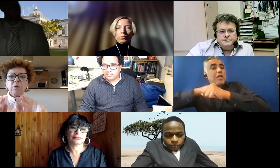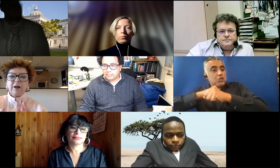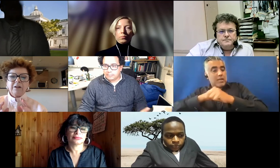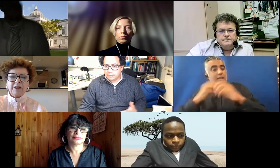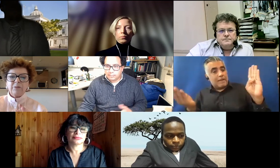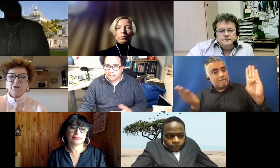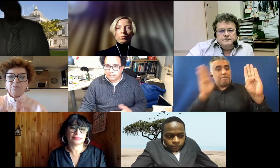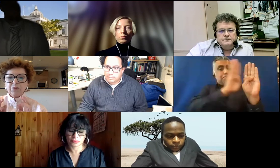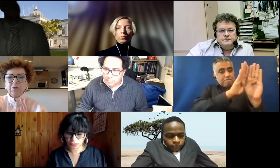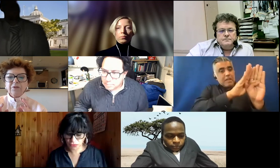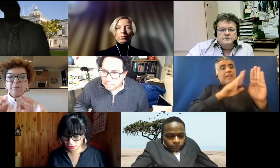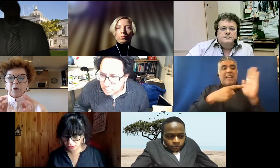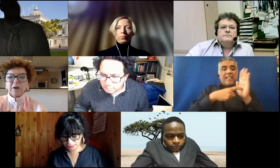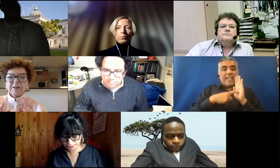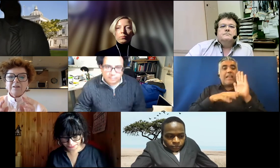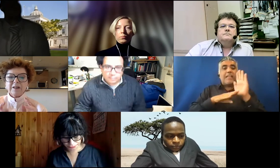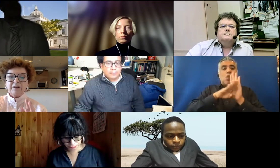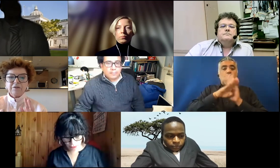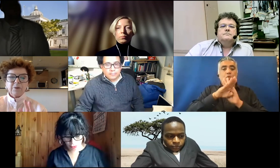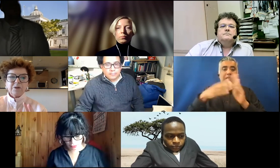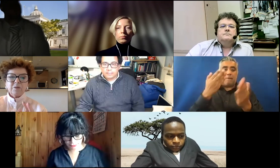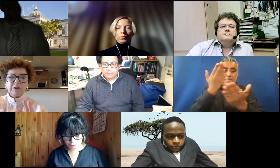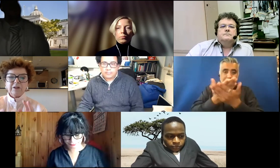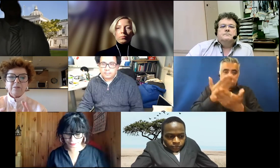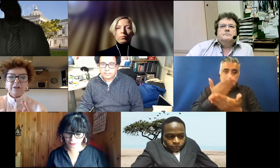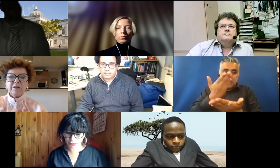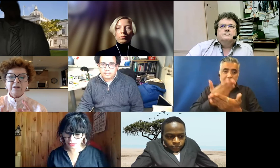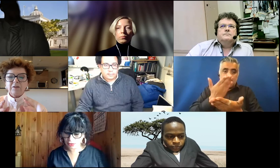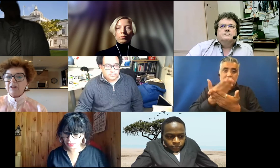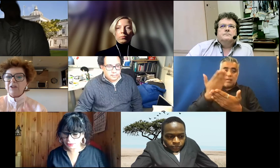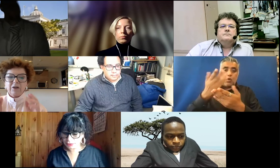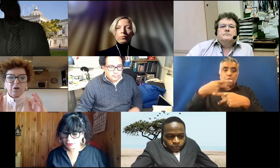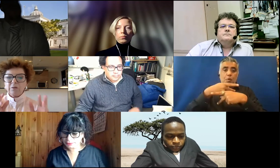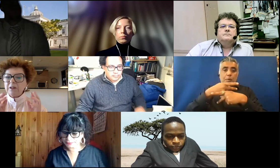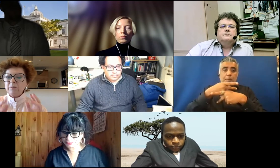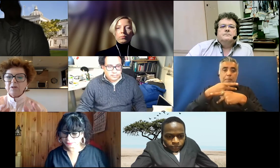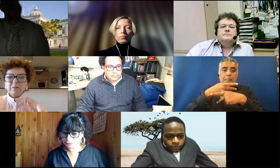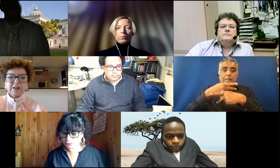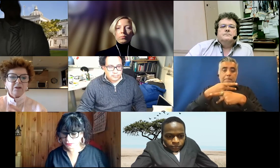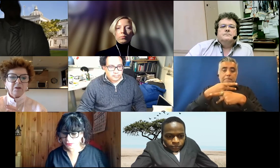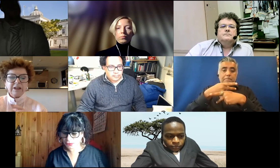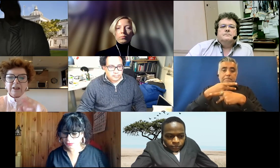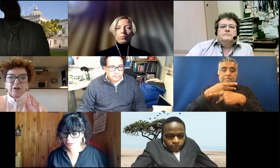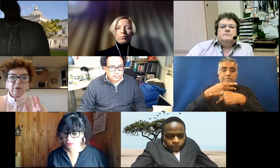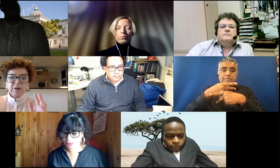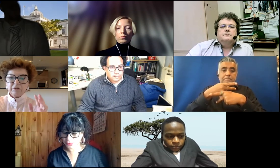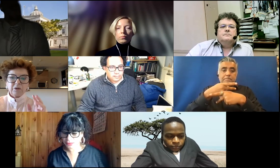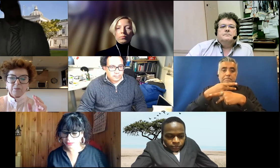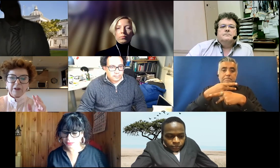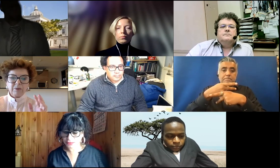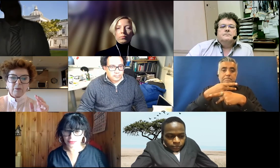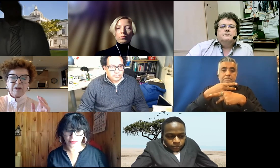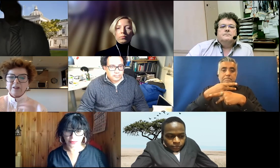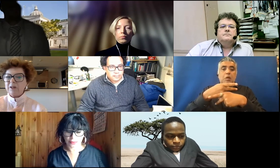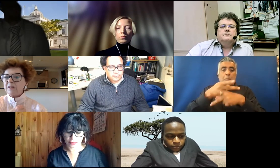would require developers to prove their products are safe for persons with disabilities, that they've taken all the reasonable steps they could, including, of course,